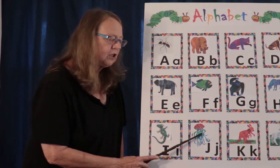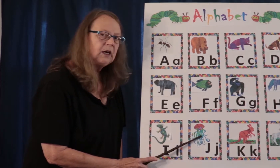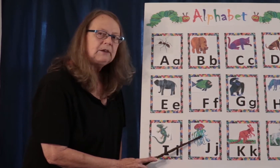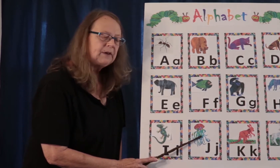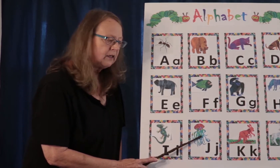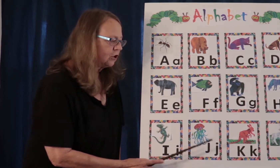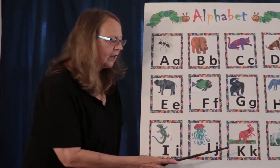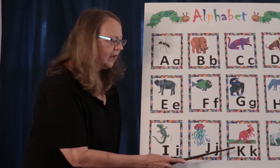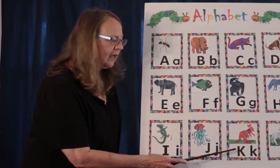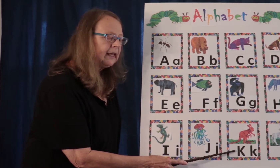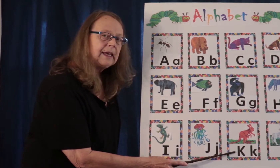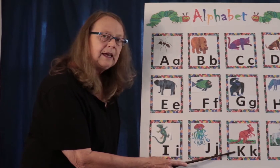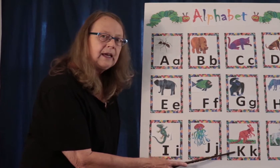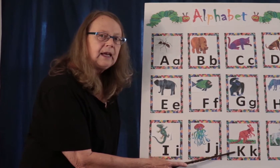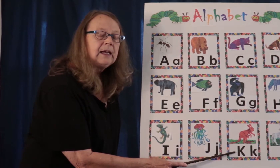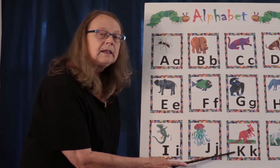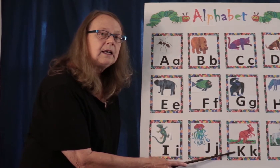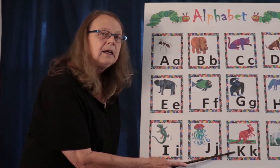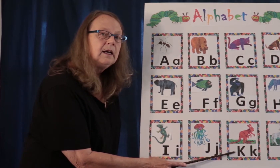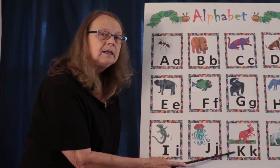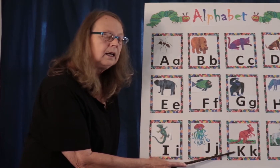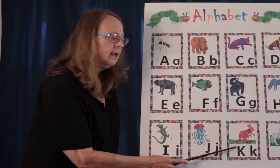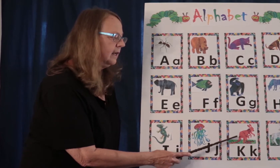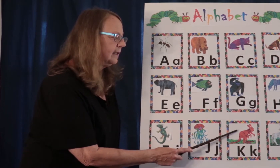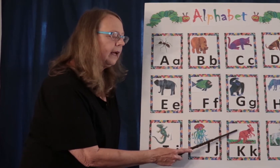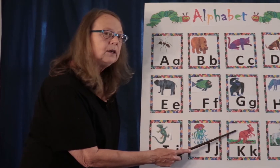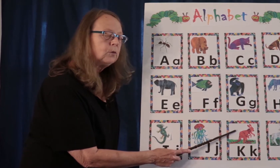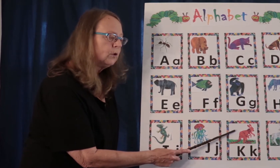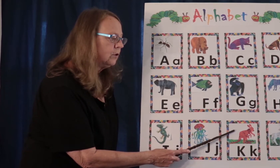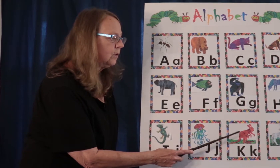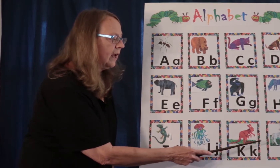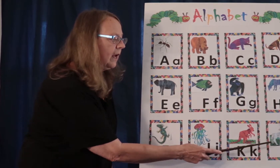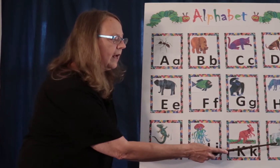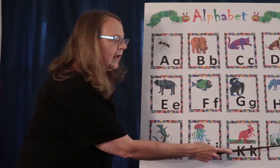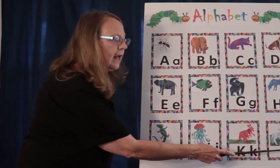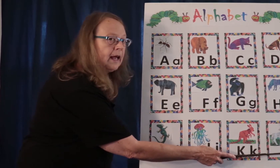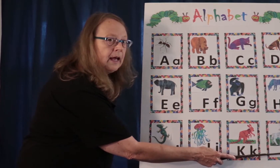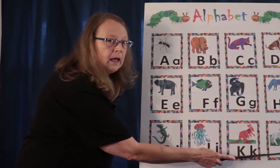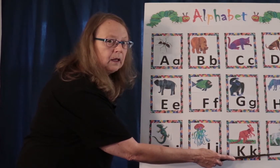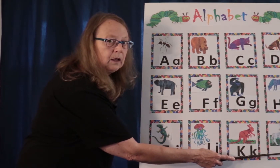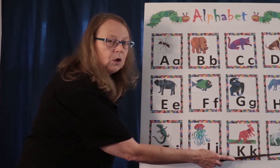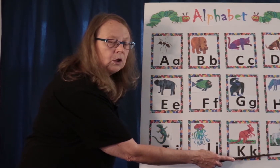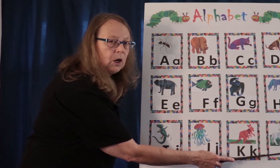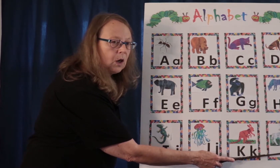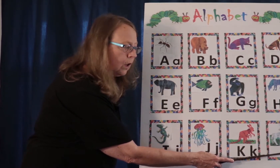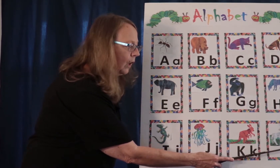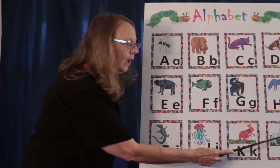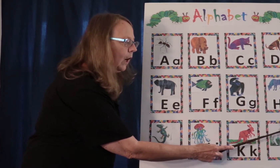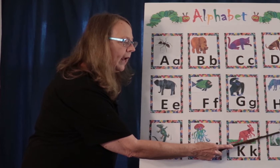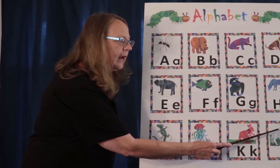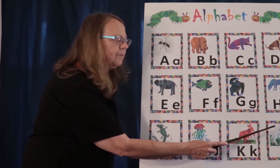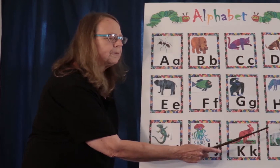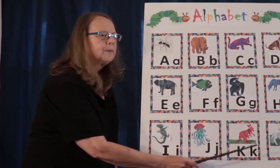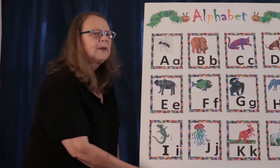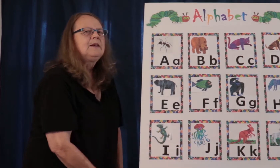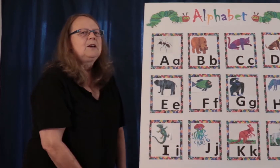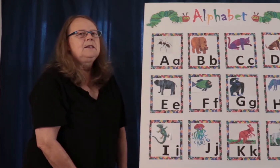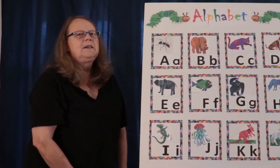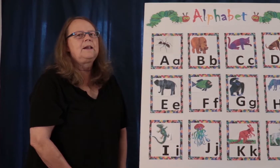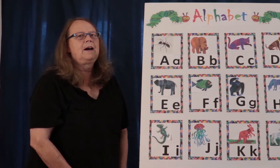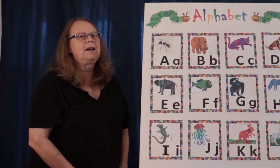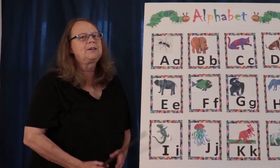j, jellyfish. H, k, k, kangaroo. L, o, o, lamb.